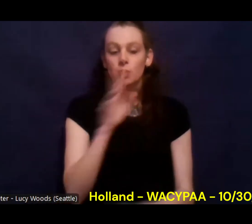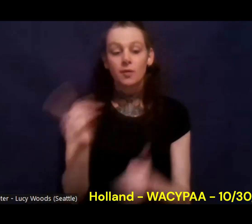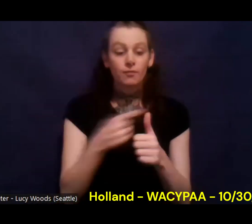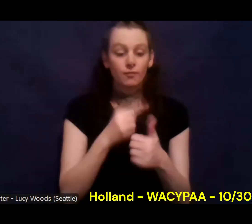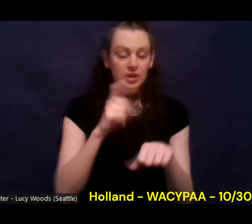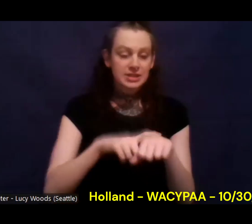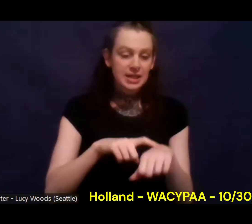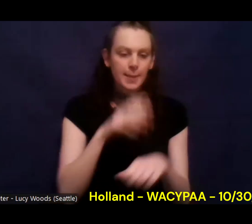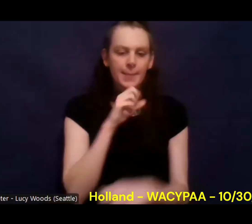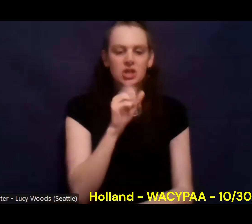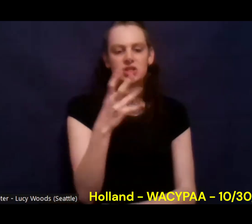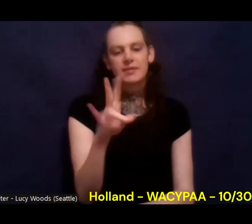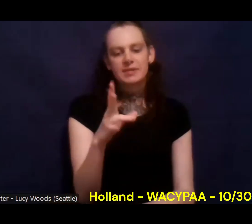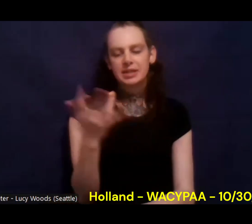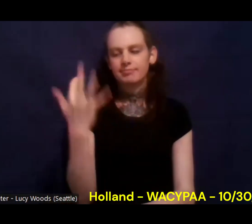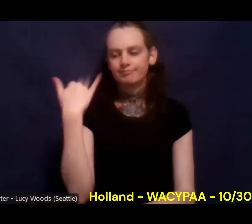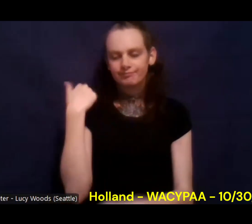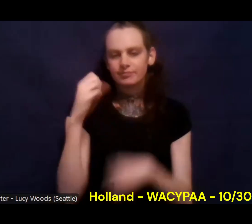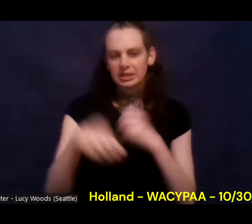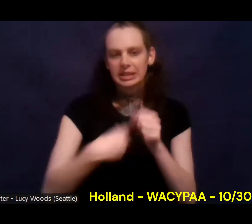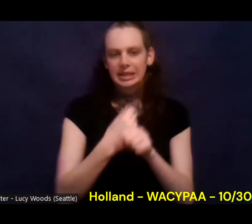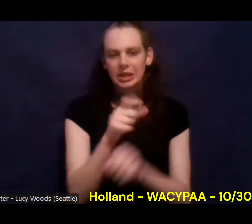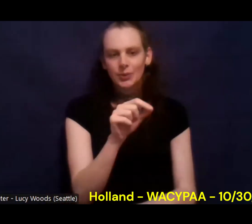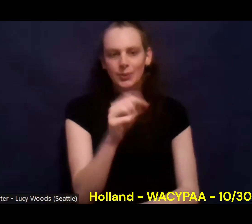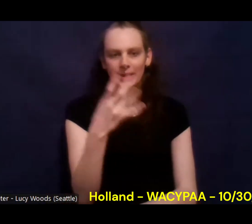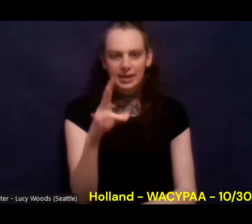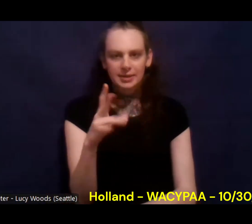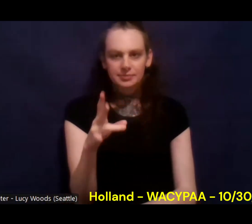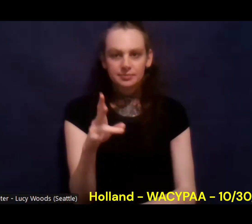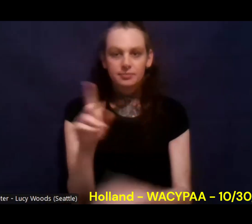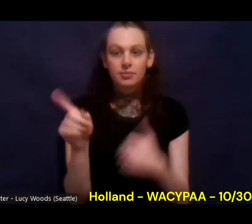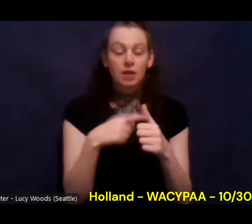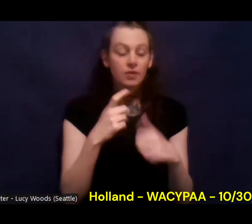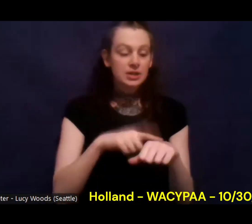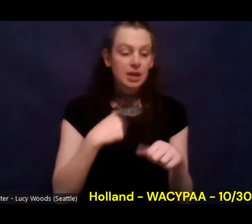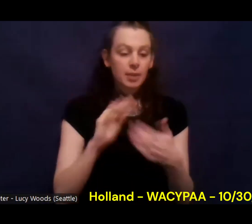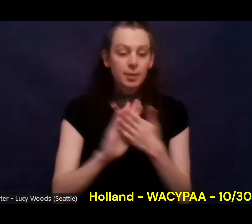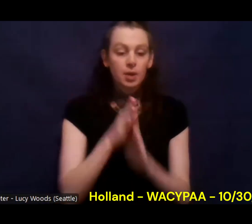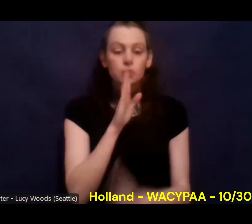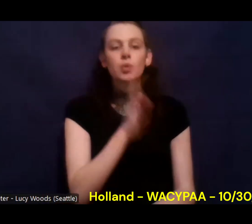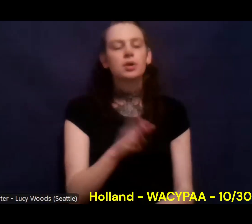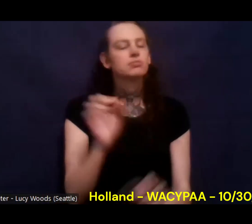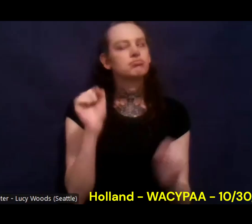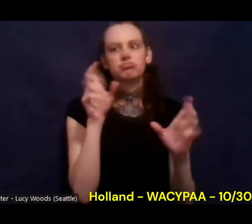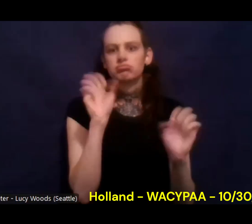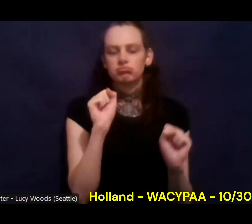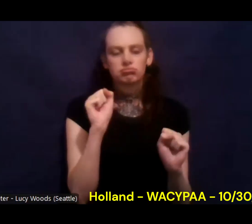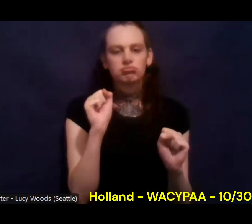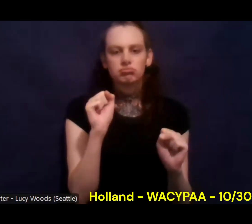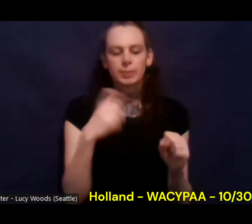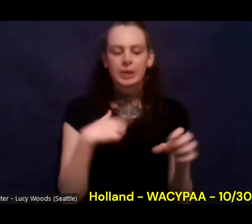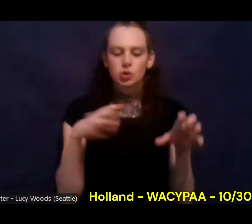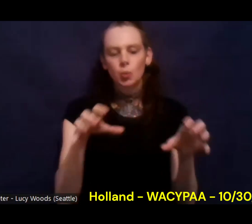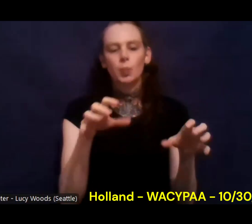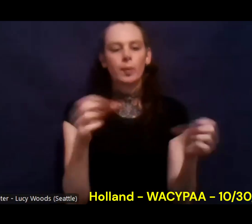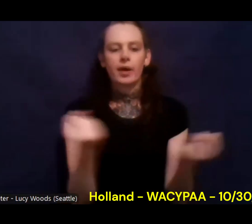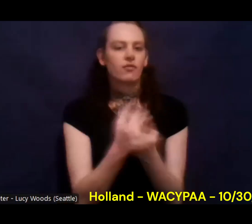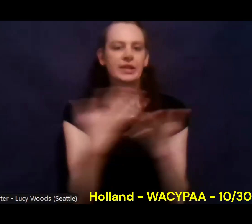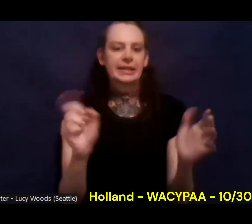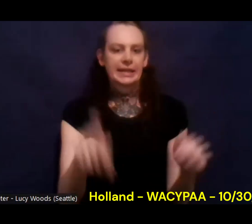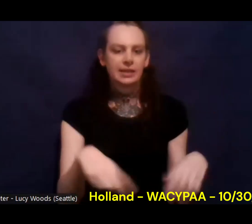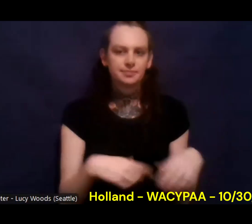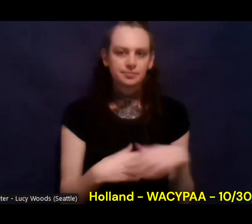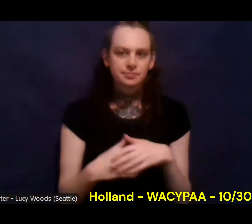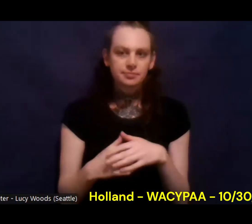2010. And the first time I got sober was magical. I did the things And I would like to say I